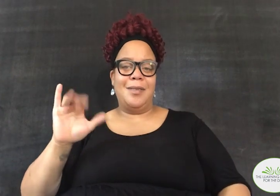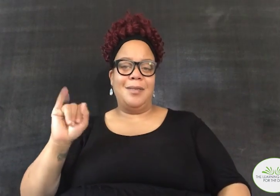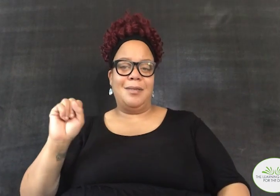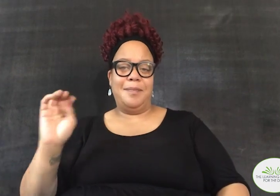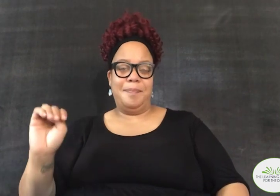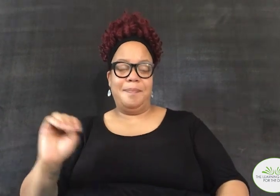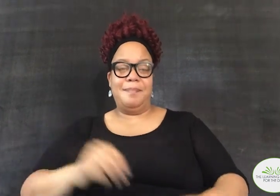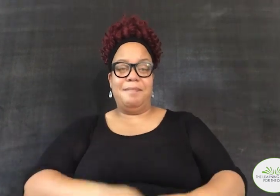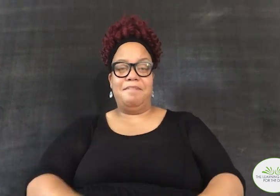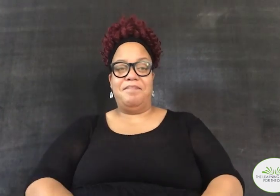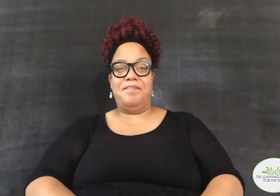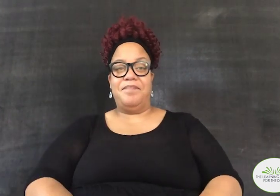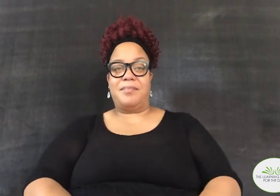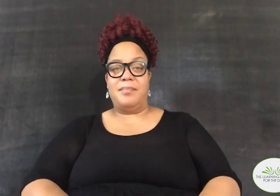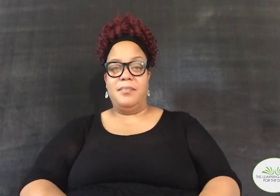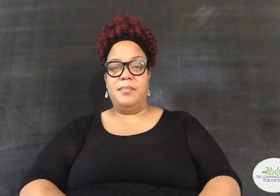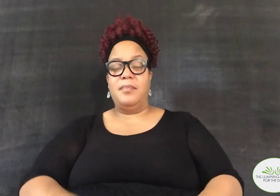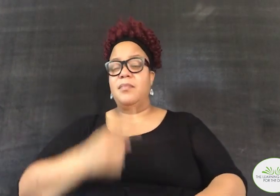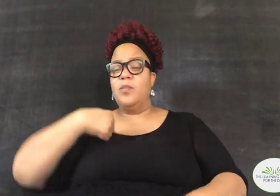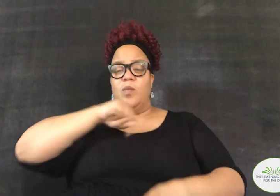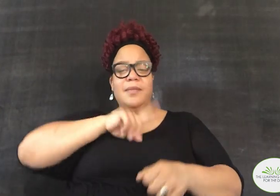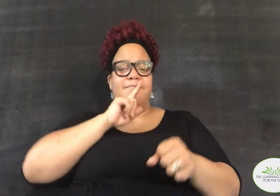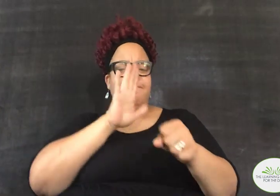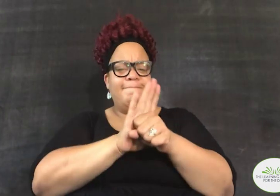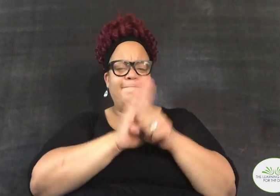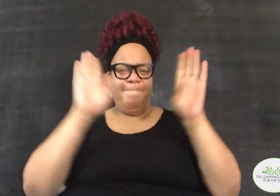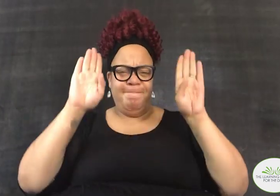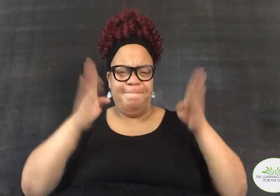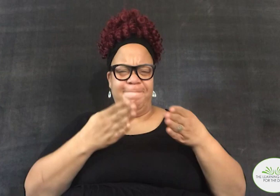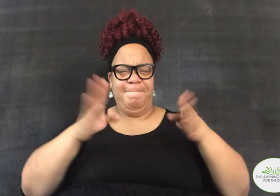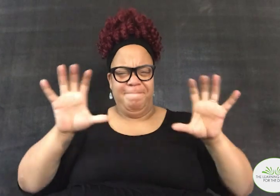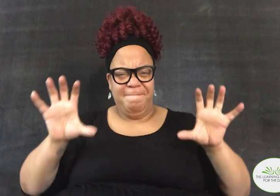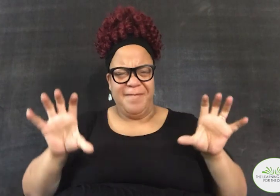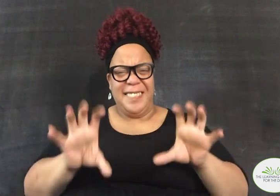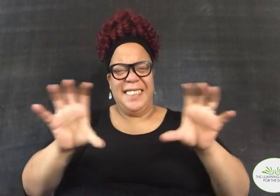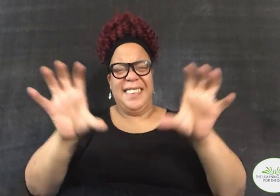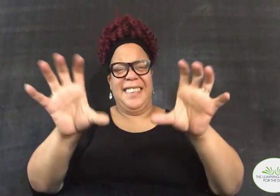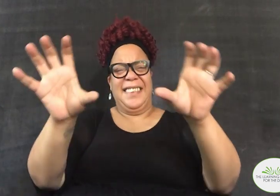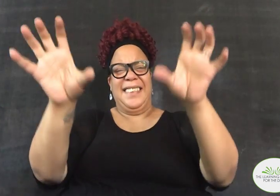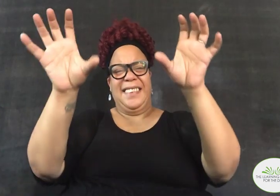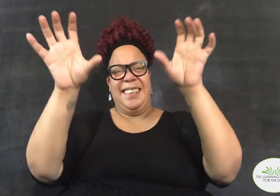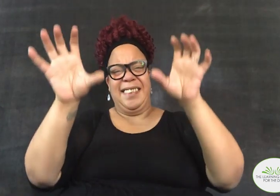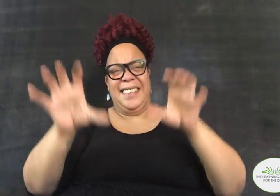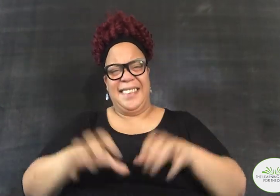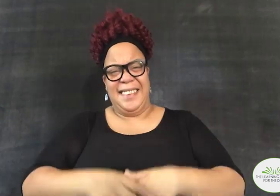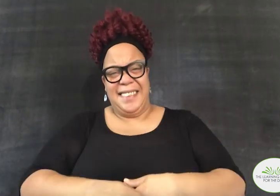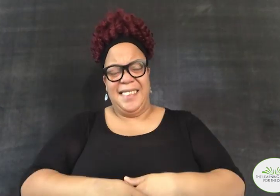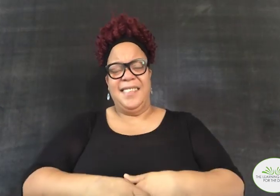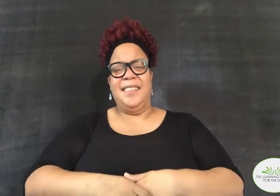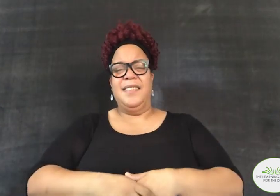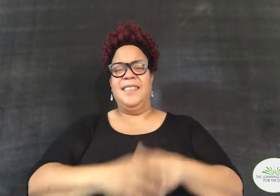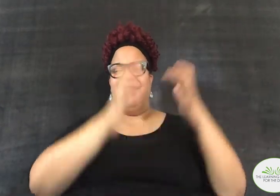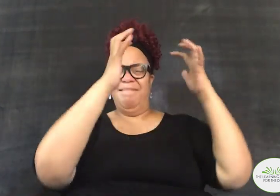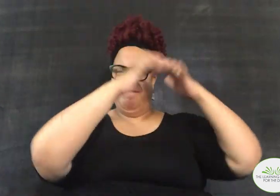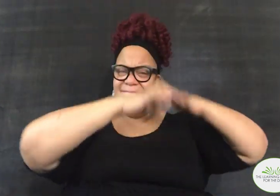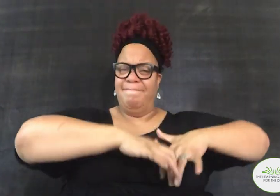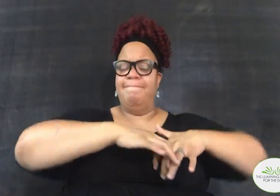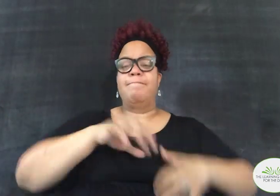We are committed to focused work on dismantling racial and systemic inequities for all students